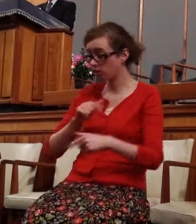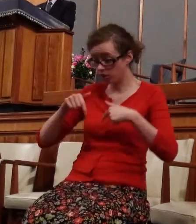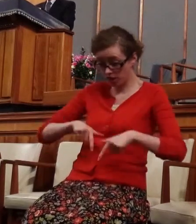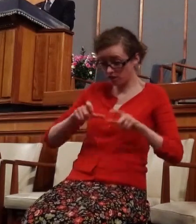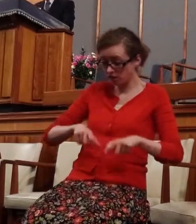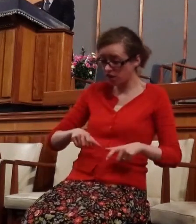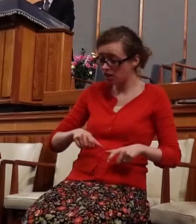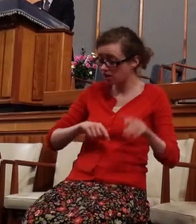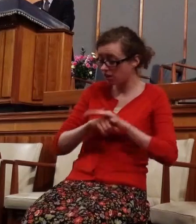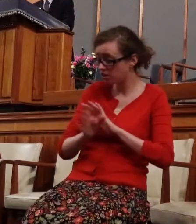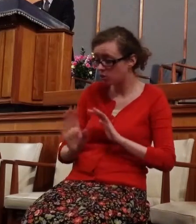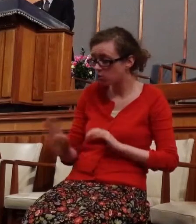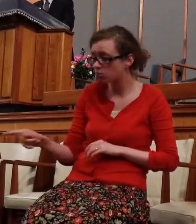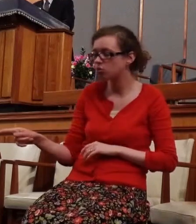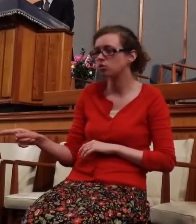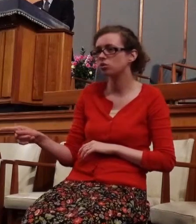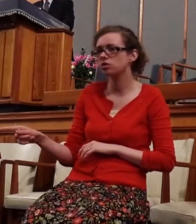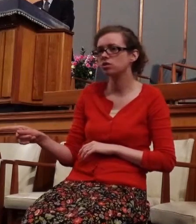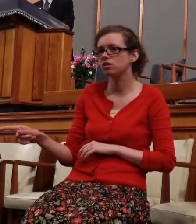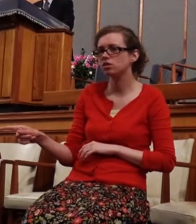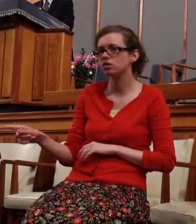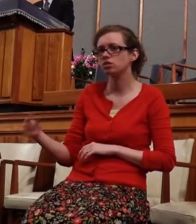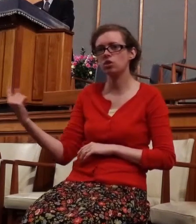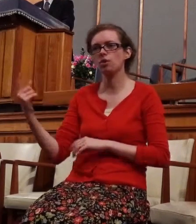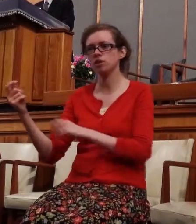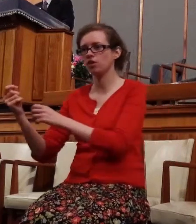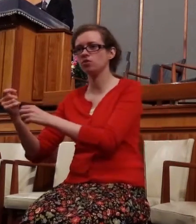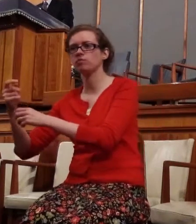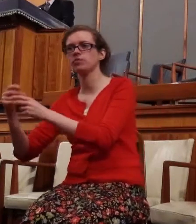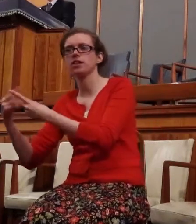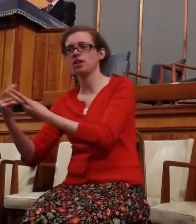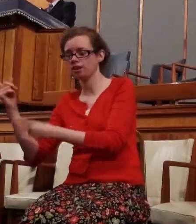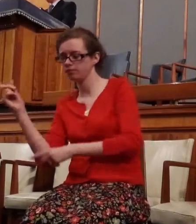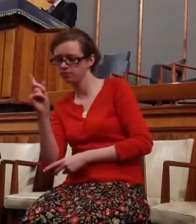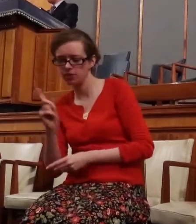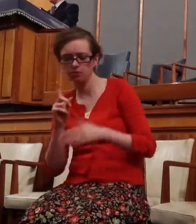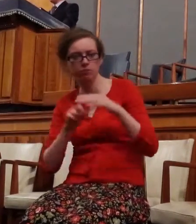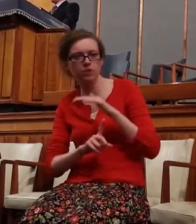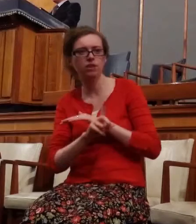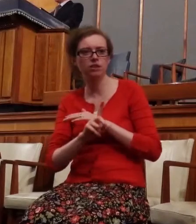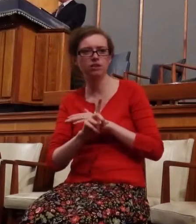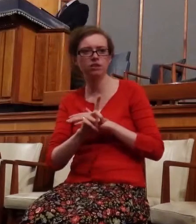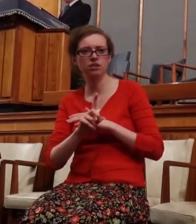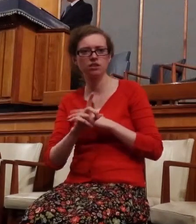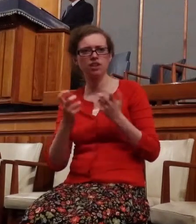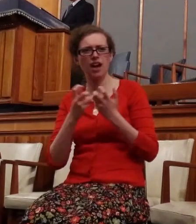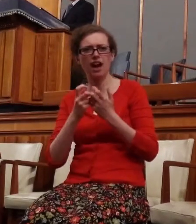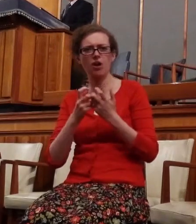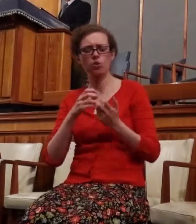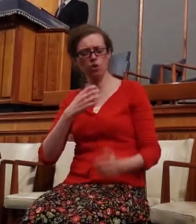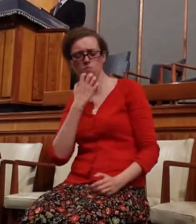here." Then he called for a light and sprang in and came trembling. He never trembled. They are